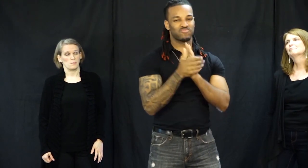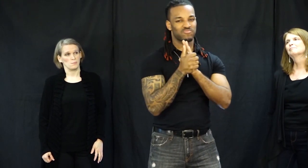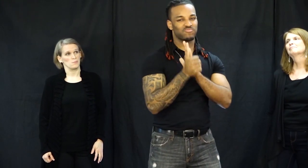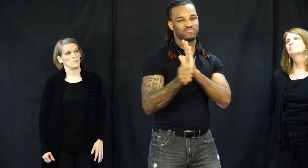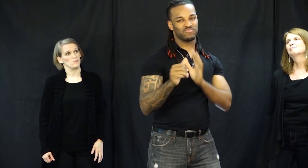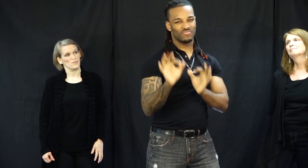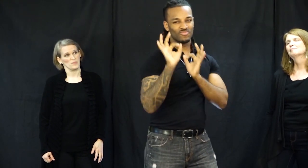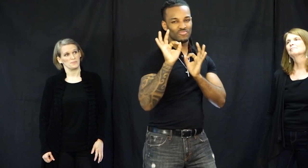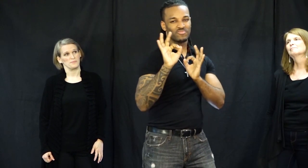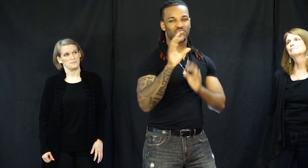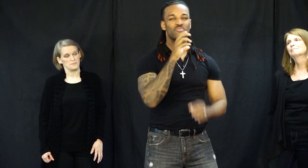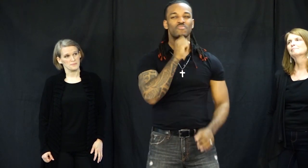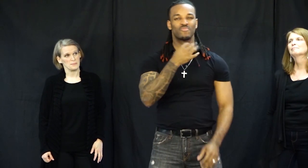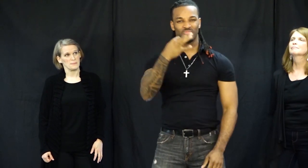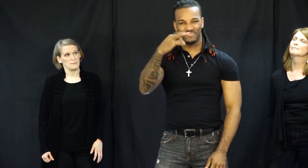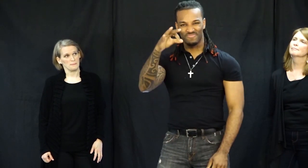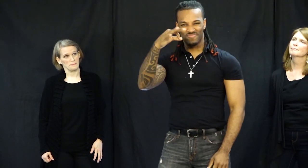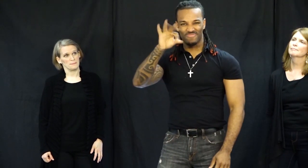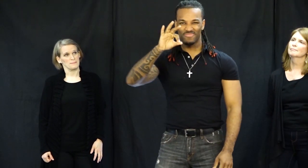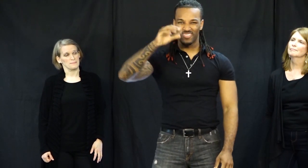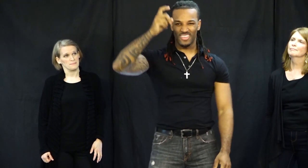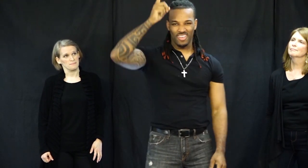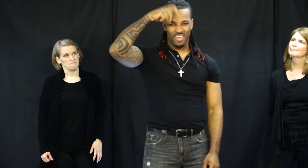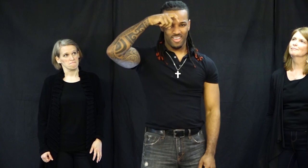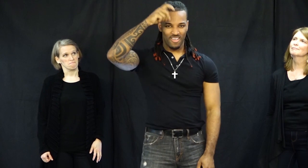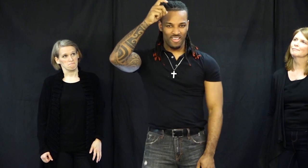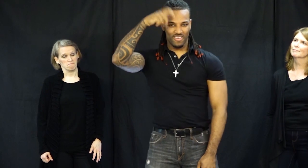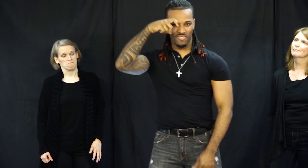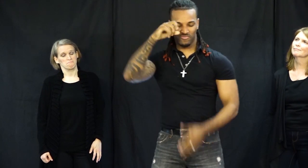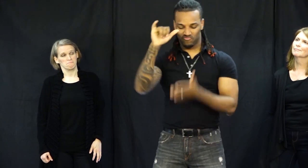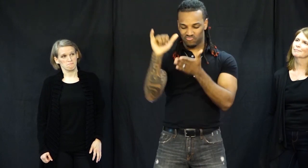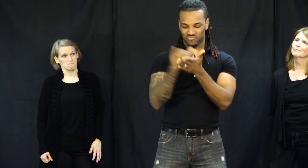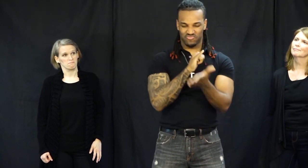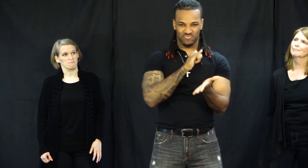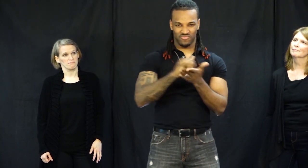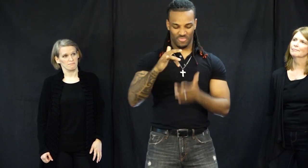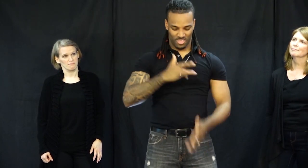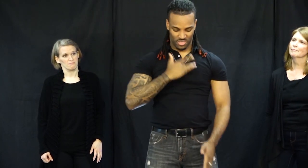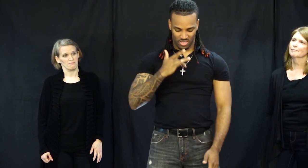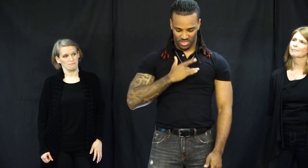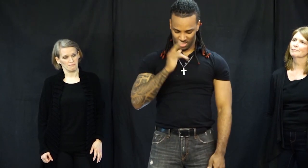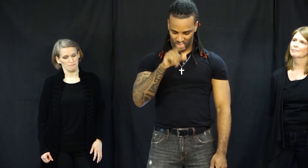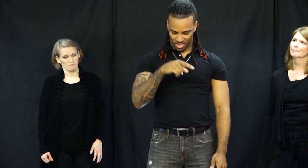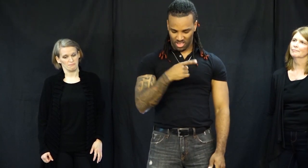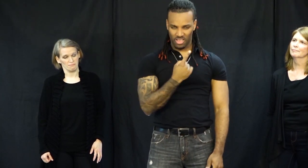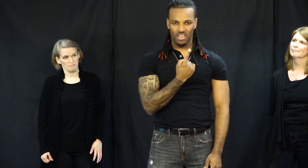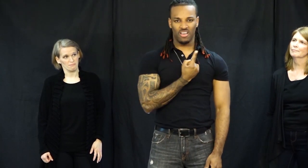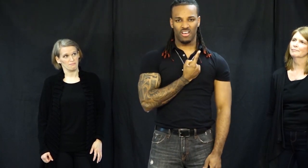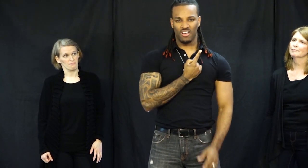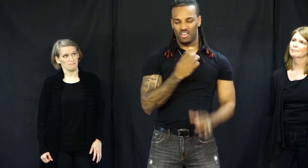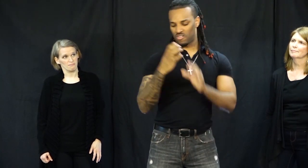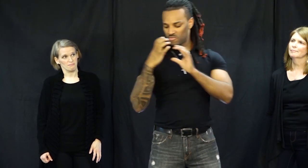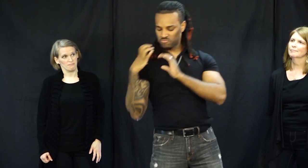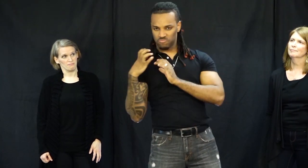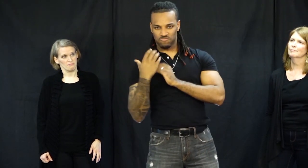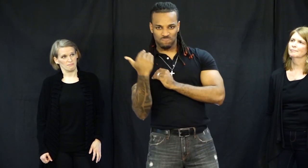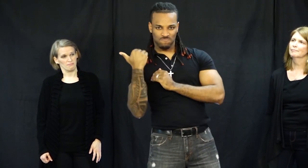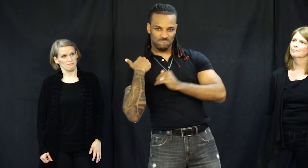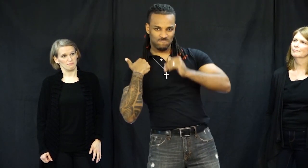of speech, unimpeachable. Only 19, but my mind is older. These New York City streets get colder. I shoulder every burden, every